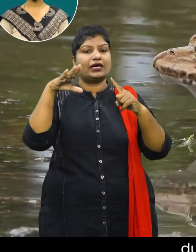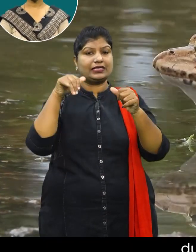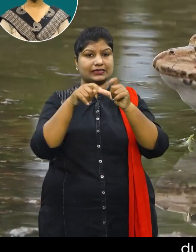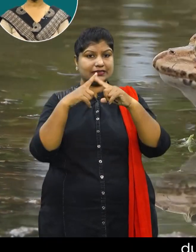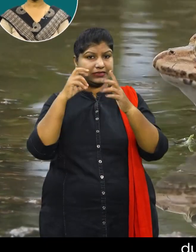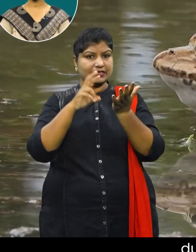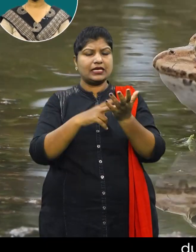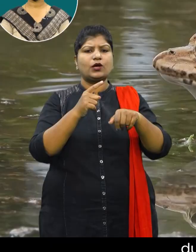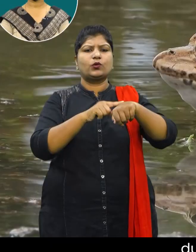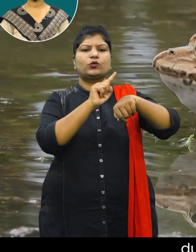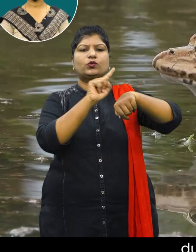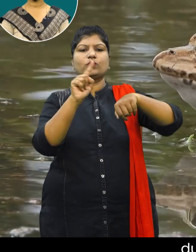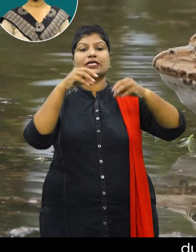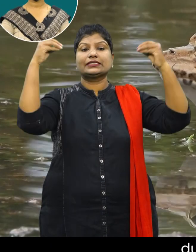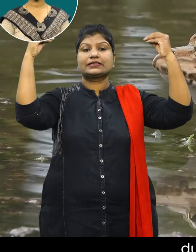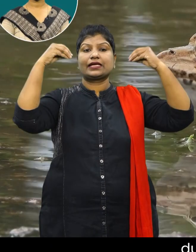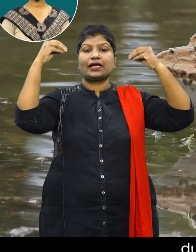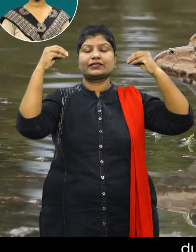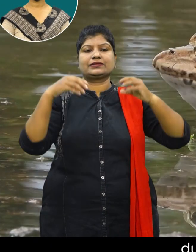during the rainy season.